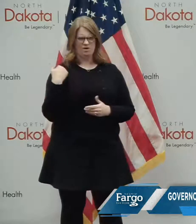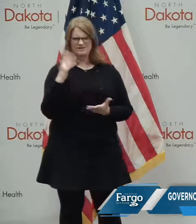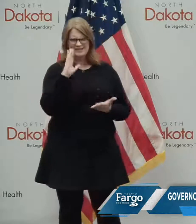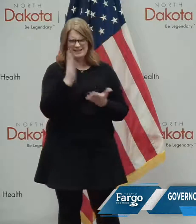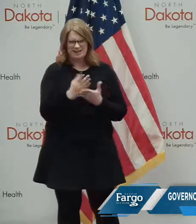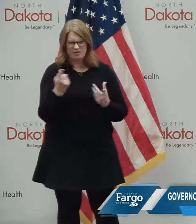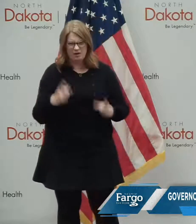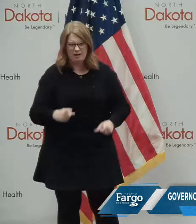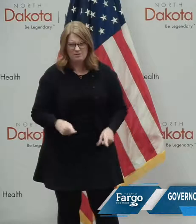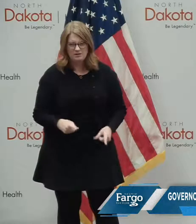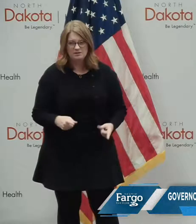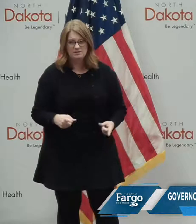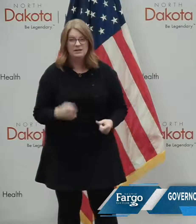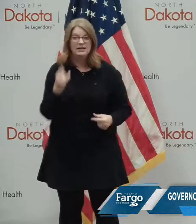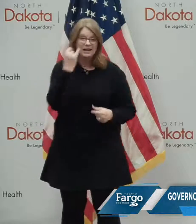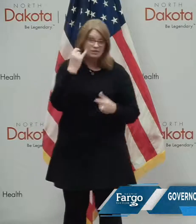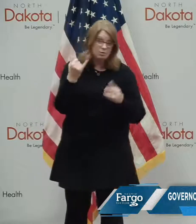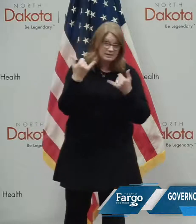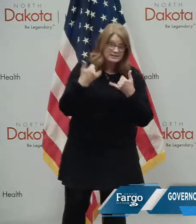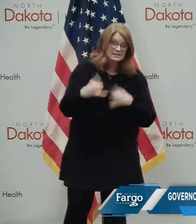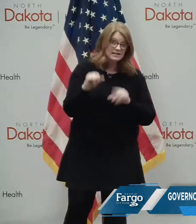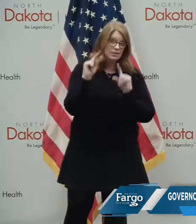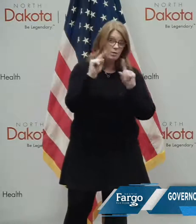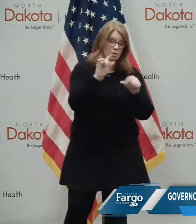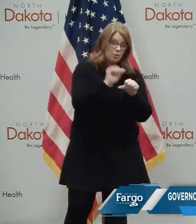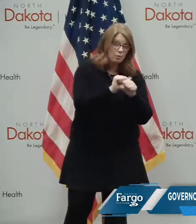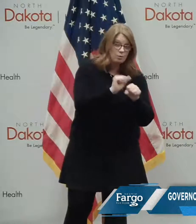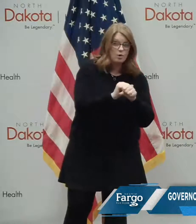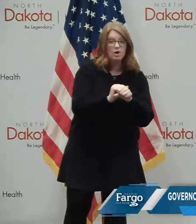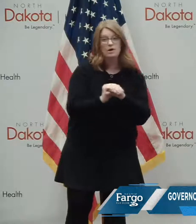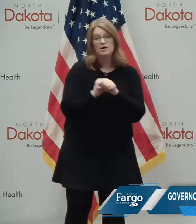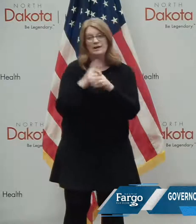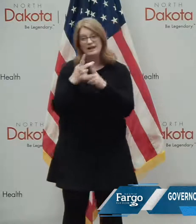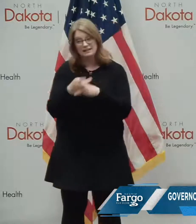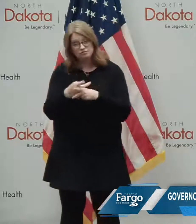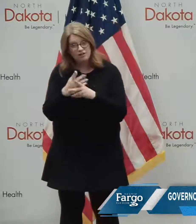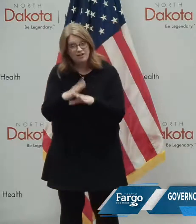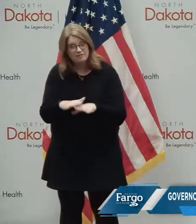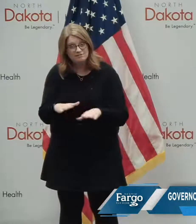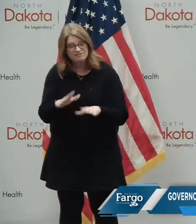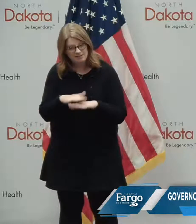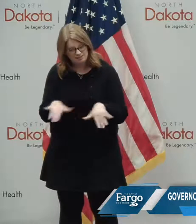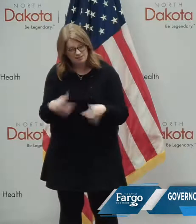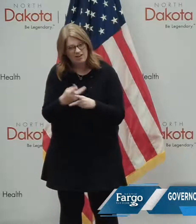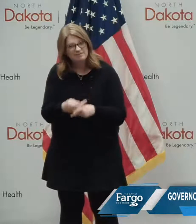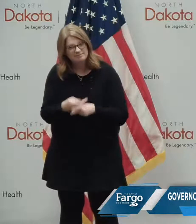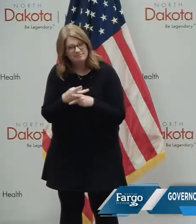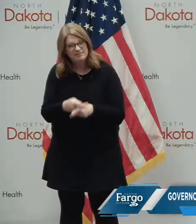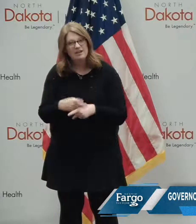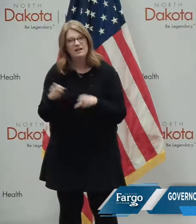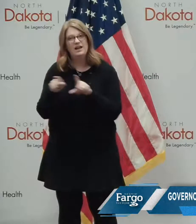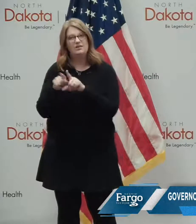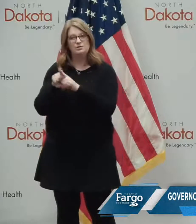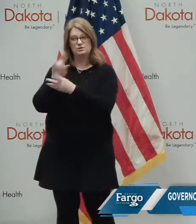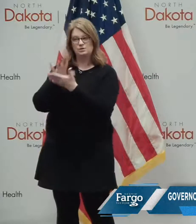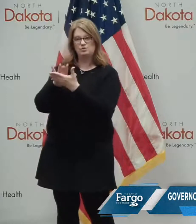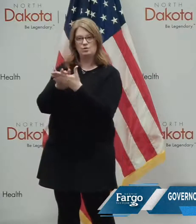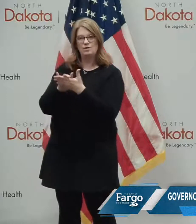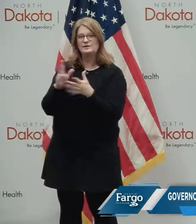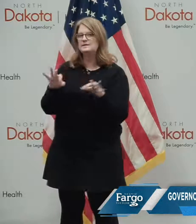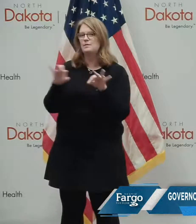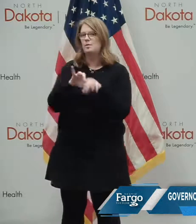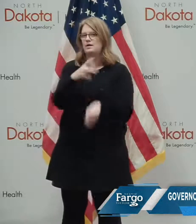order to stay active and going to work and school and childcare, it's important for people to be vaccinated. Last year in